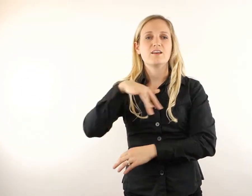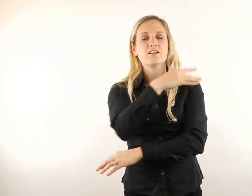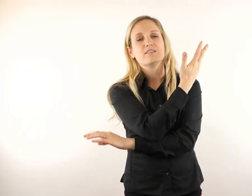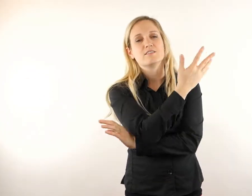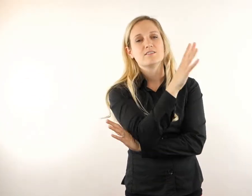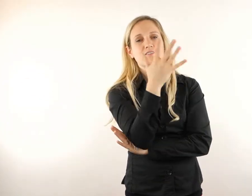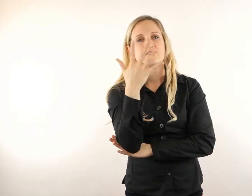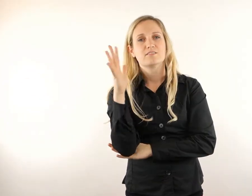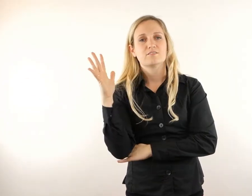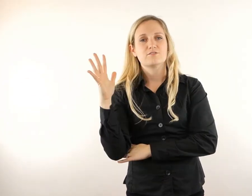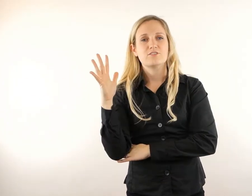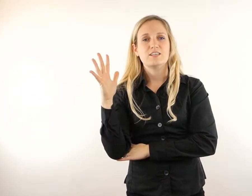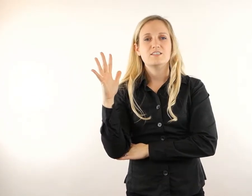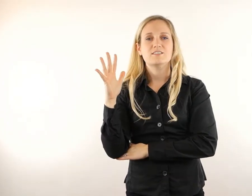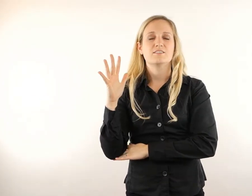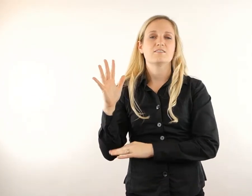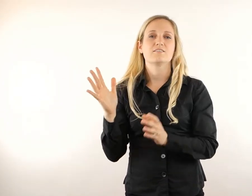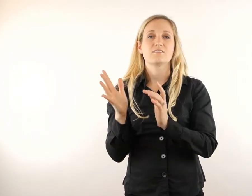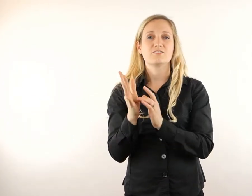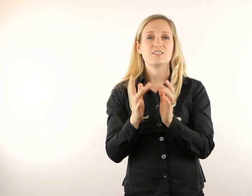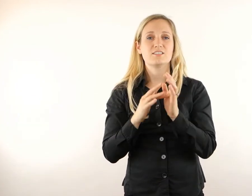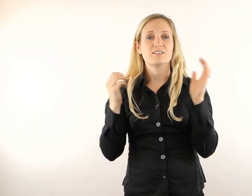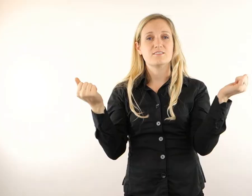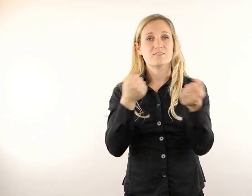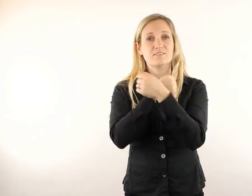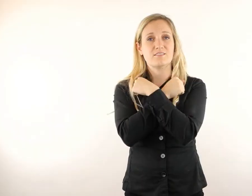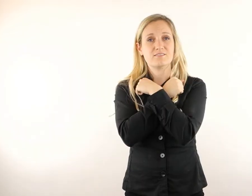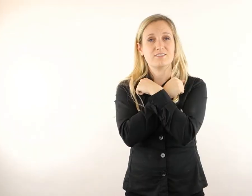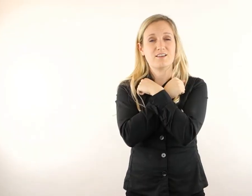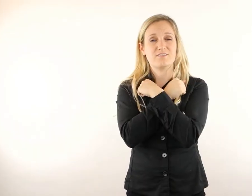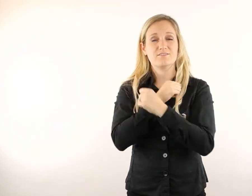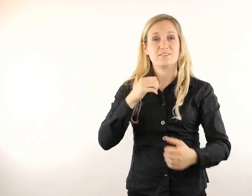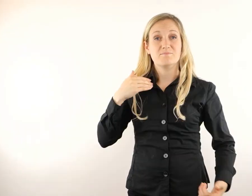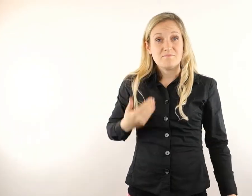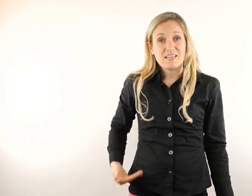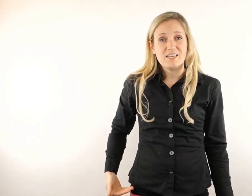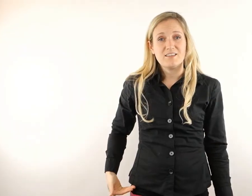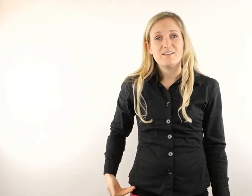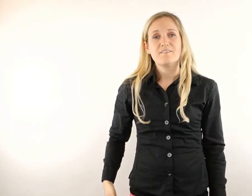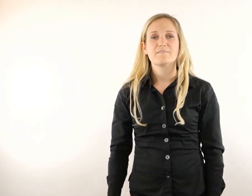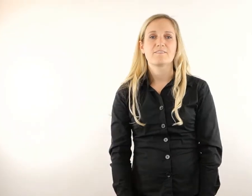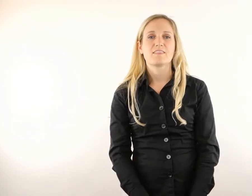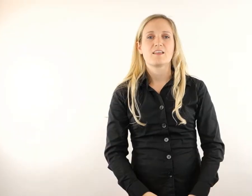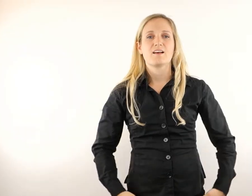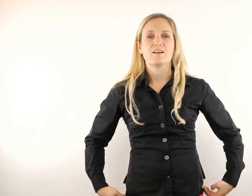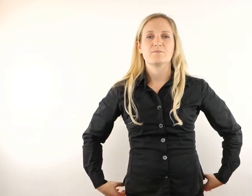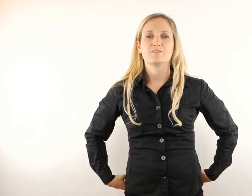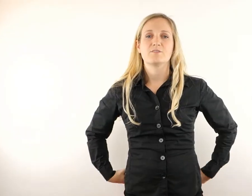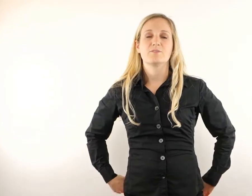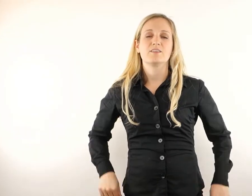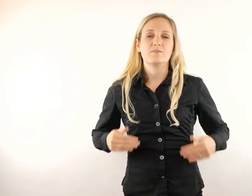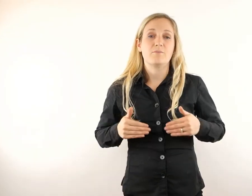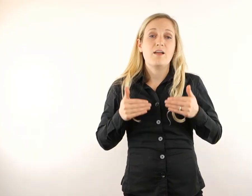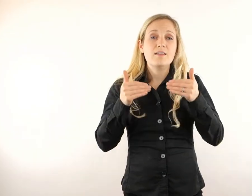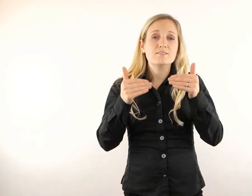area, trees, Jesus loves me. So he